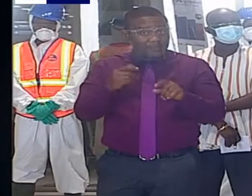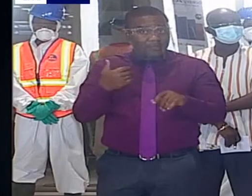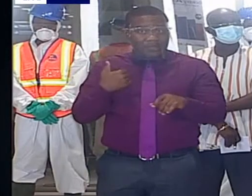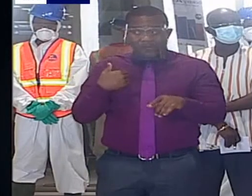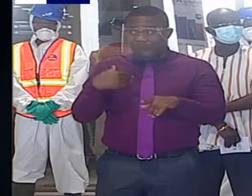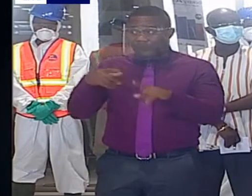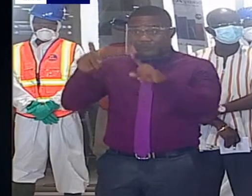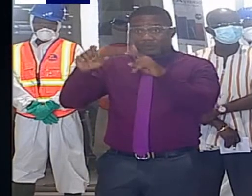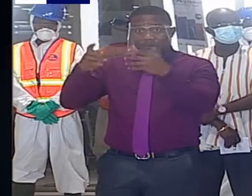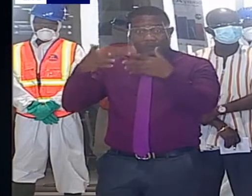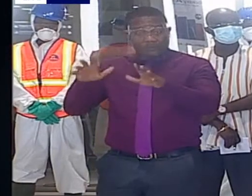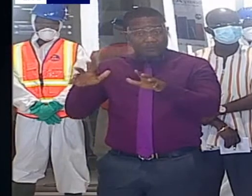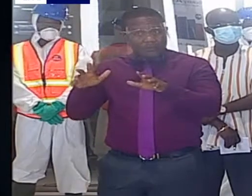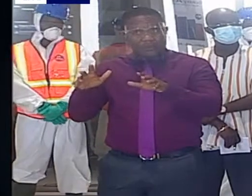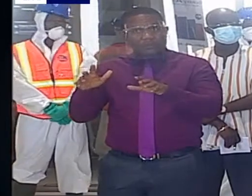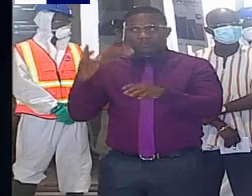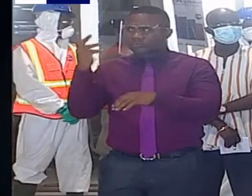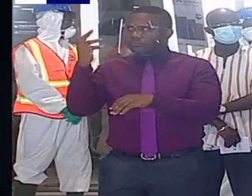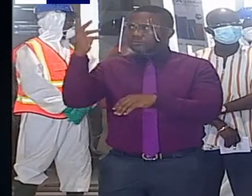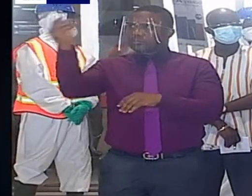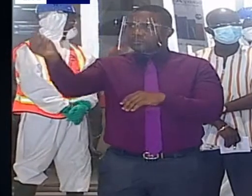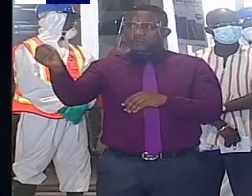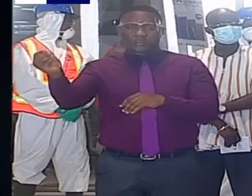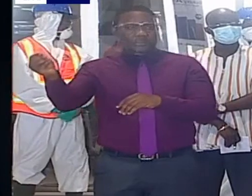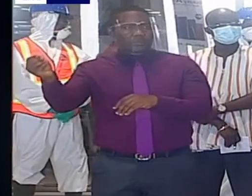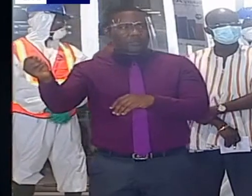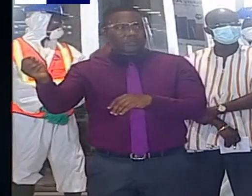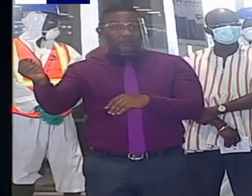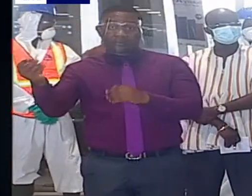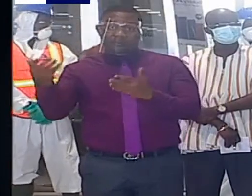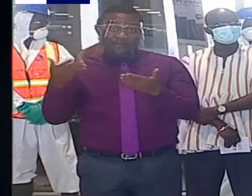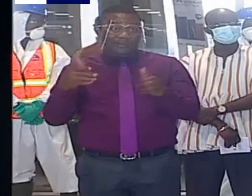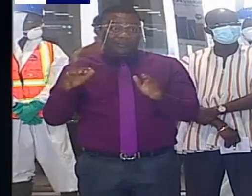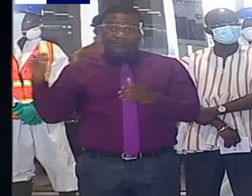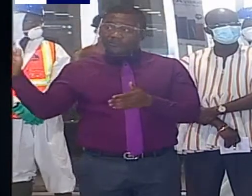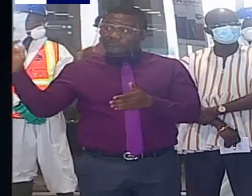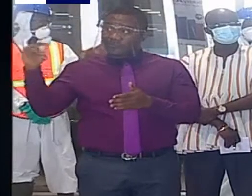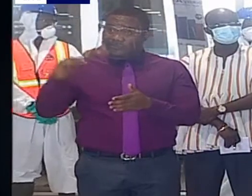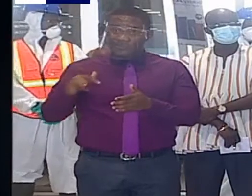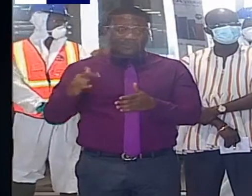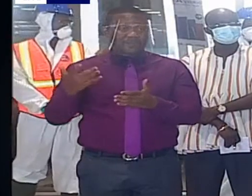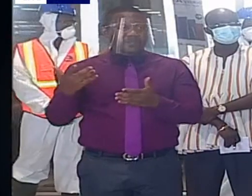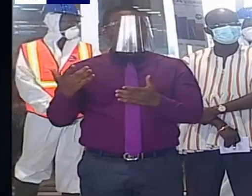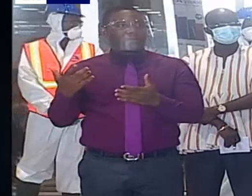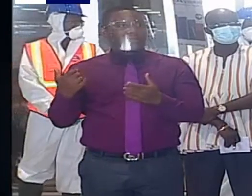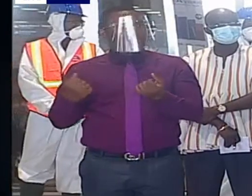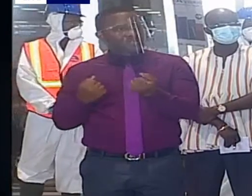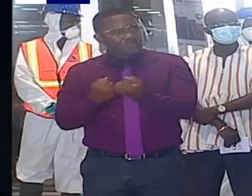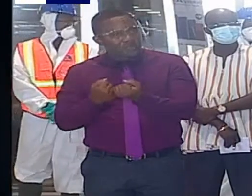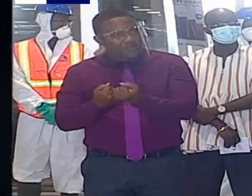so that they can visit the airport to encourage people to come to Ghana to drive our economy.